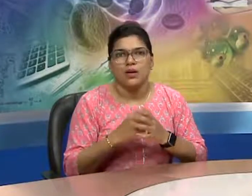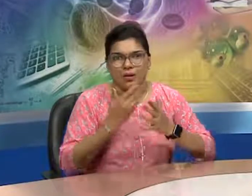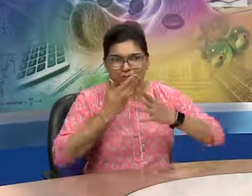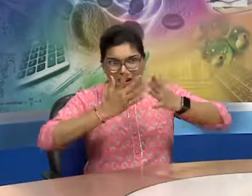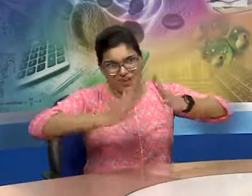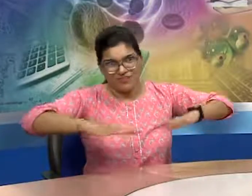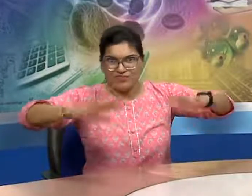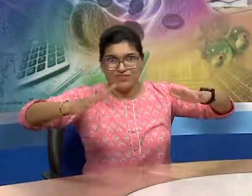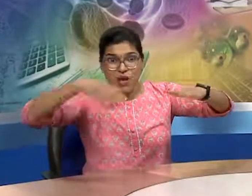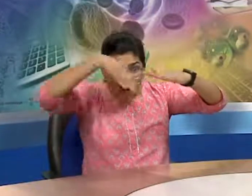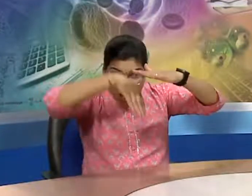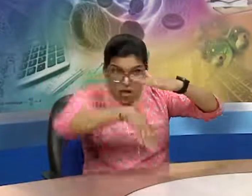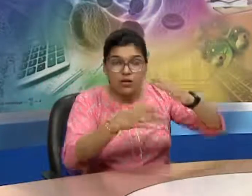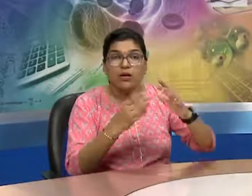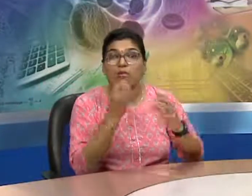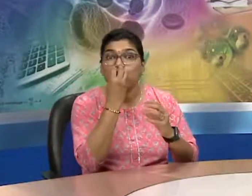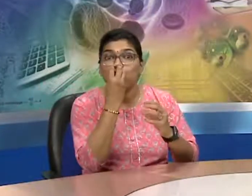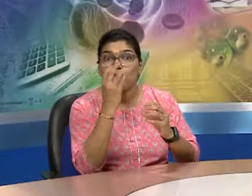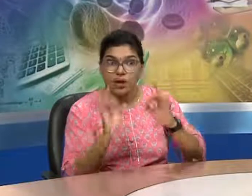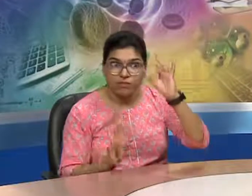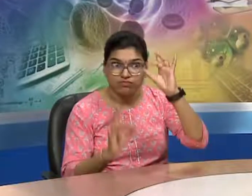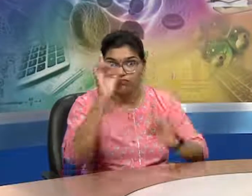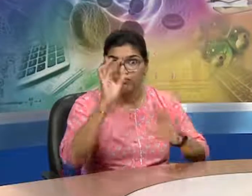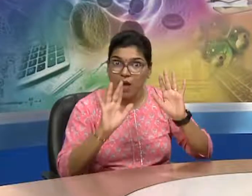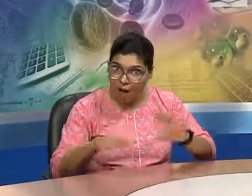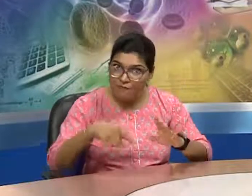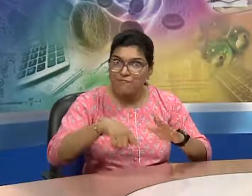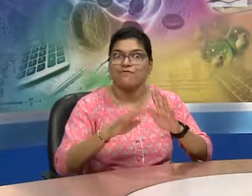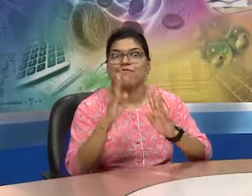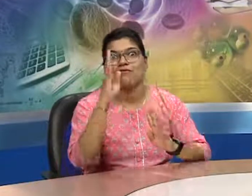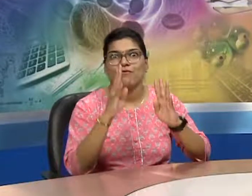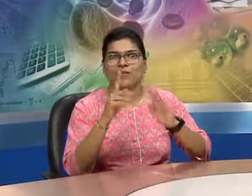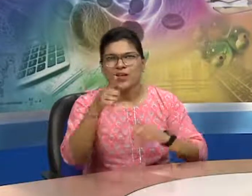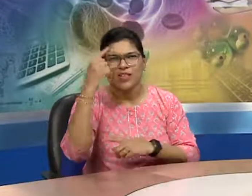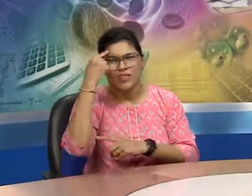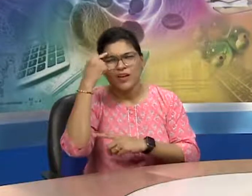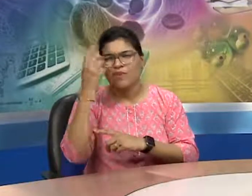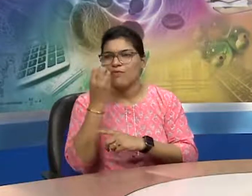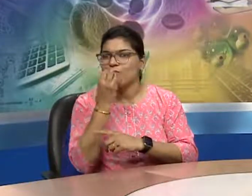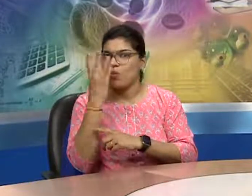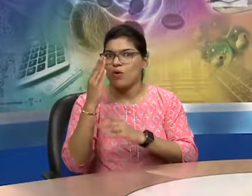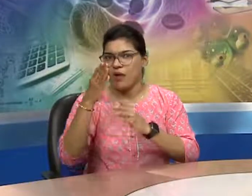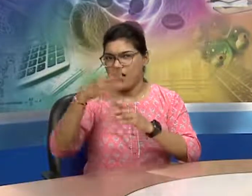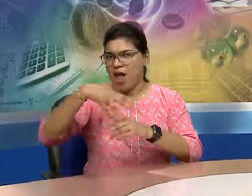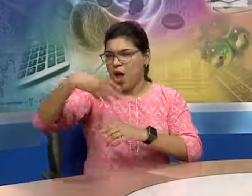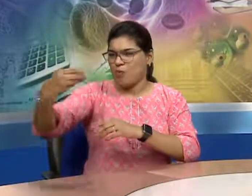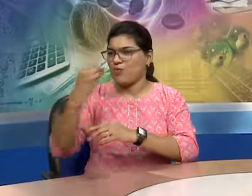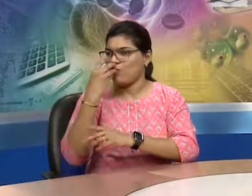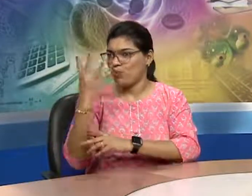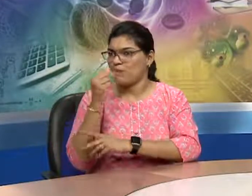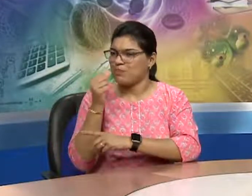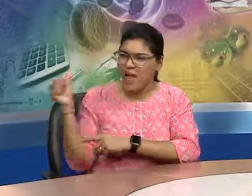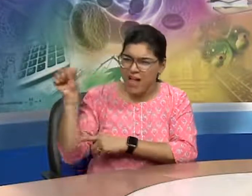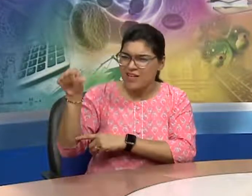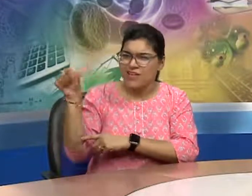And another example of basic adaptation is in aquatic flowering plants, the absence